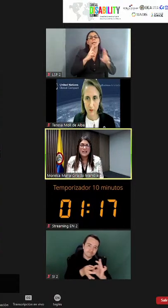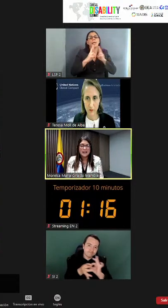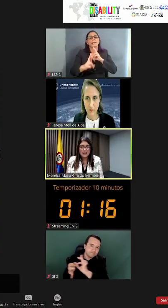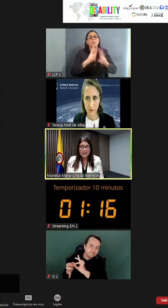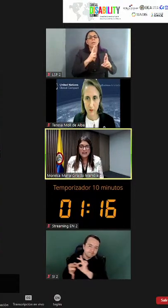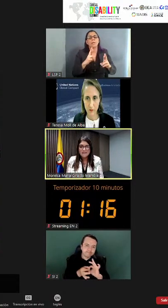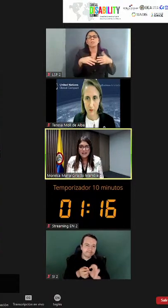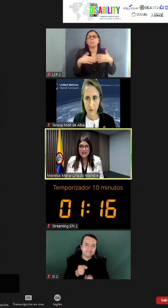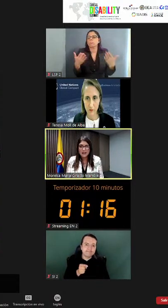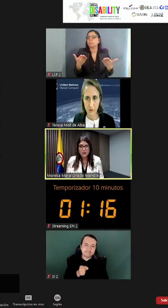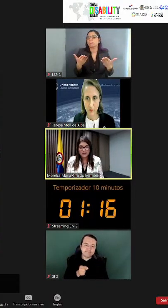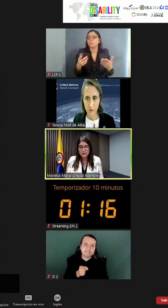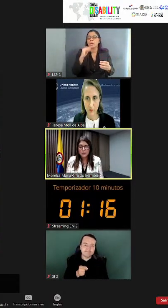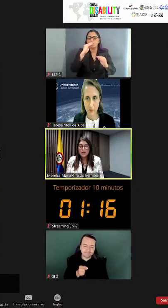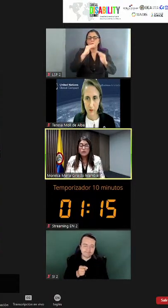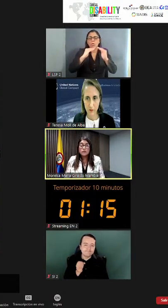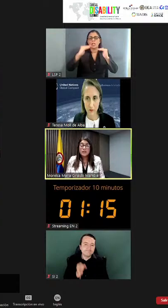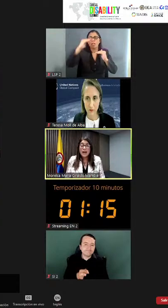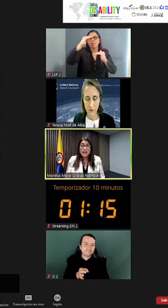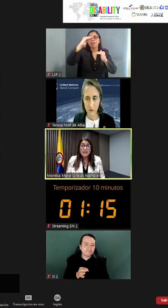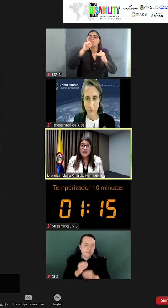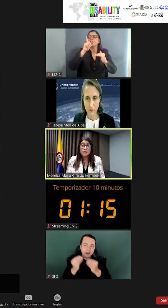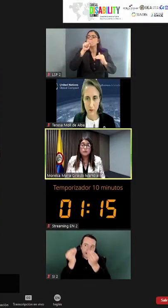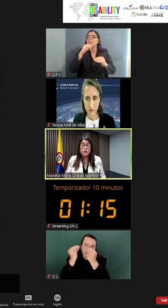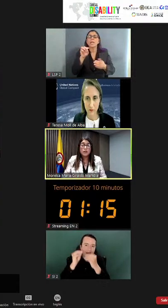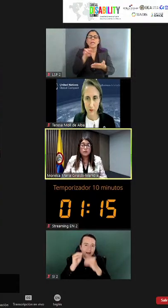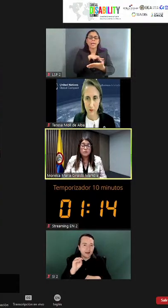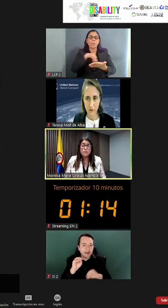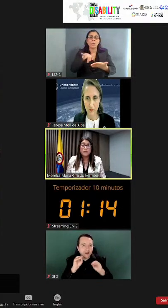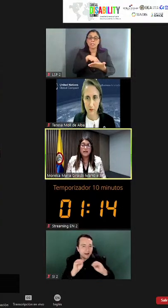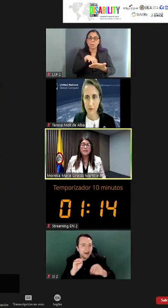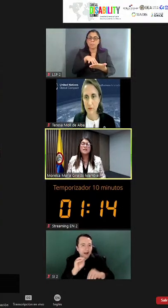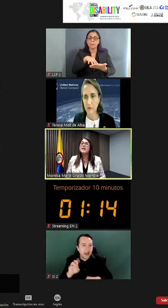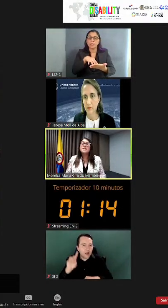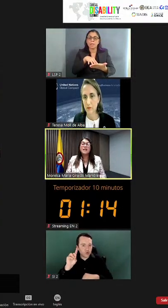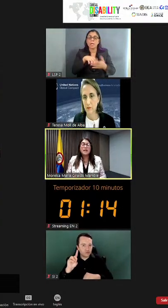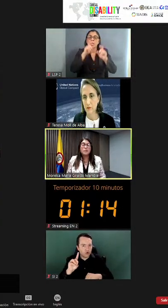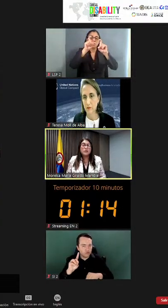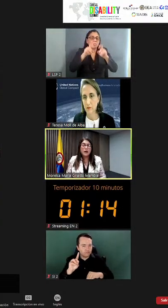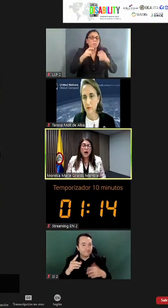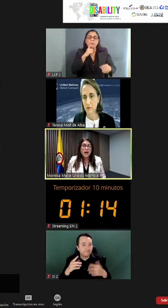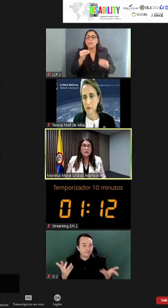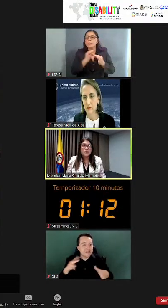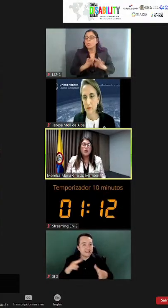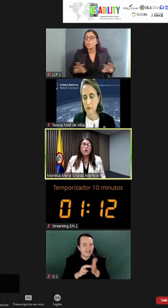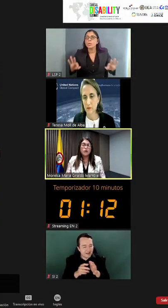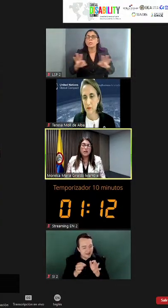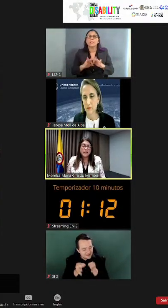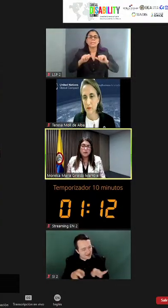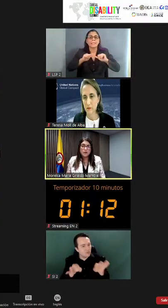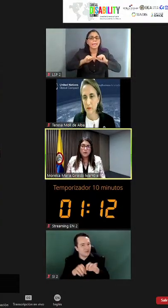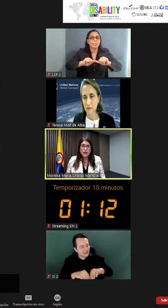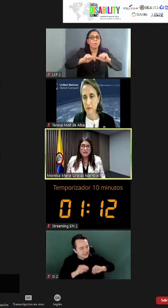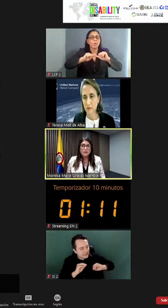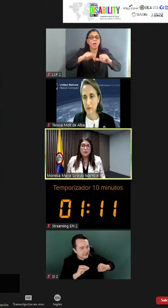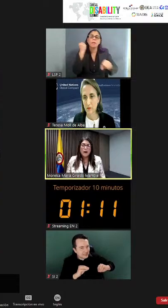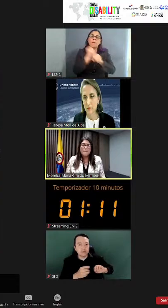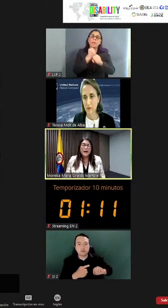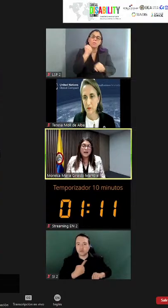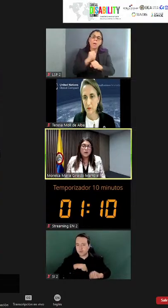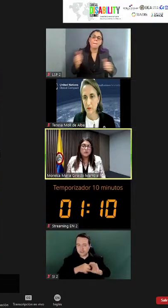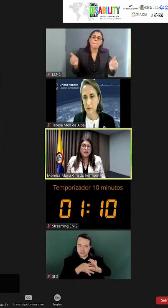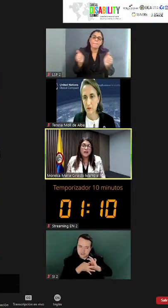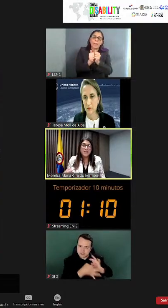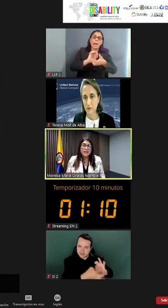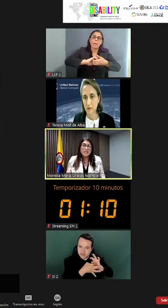related to the education level so here we have important challenges we